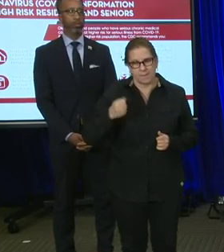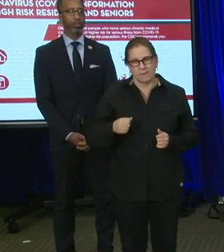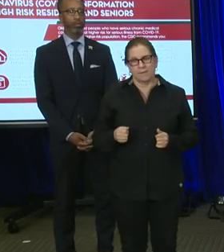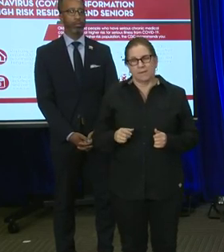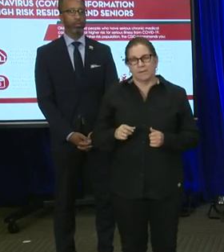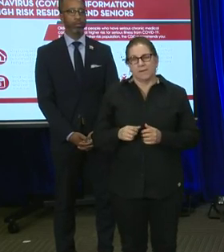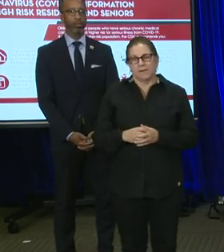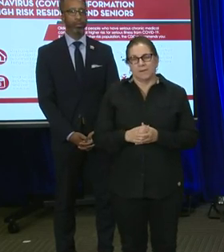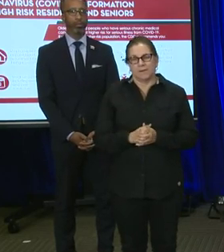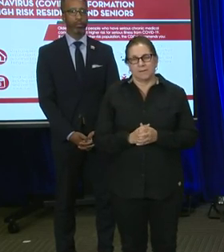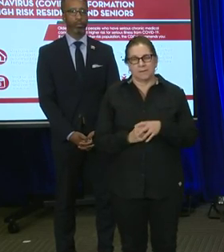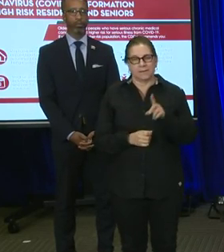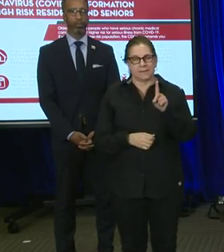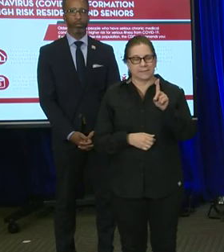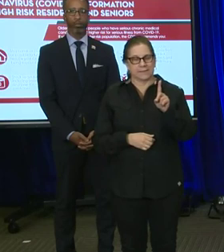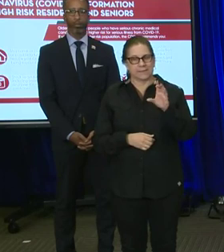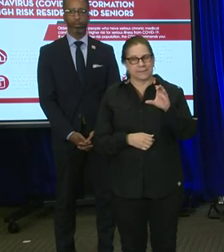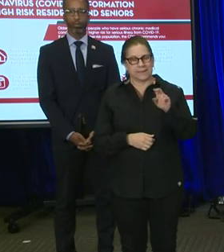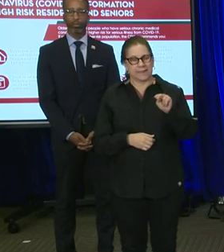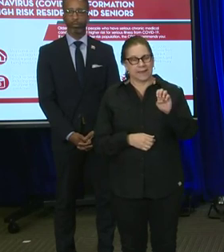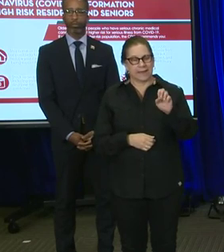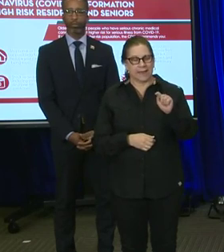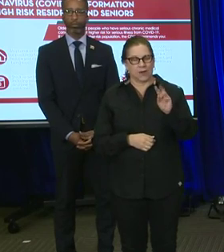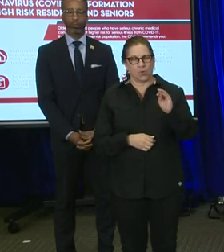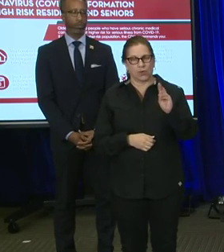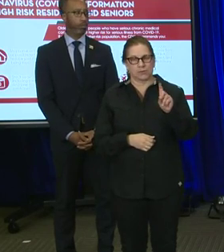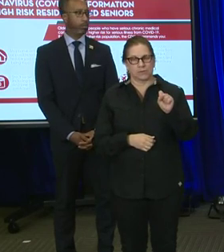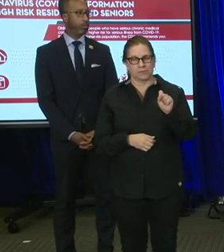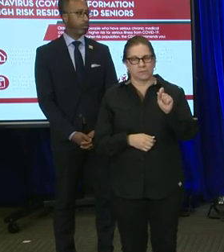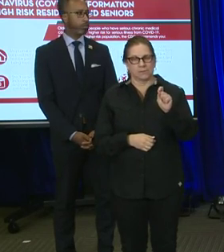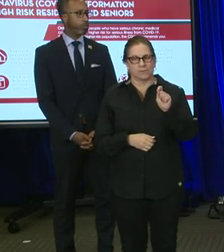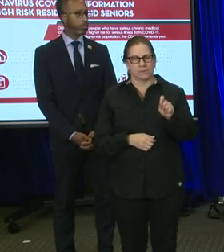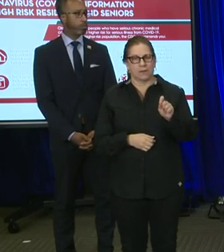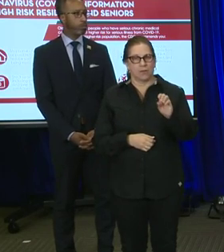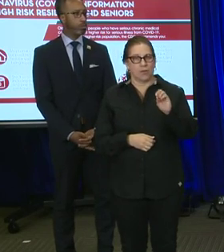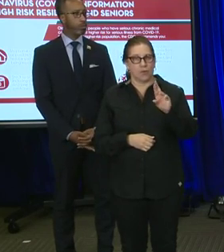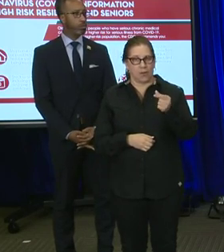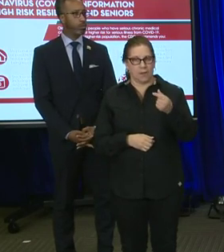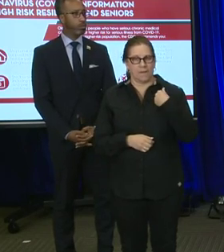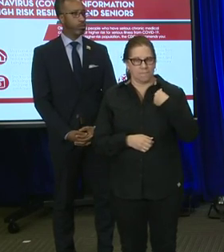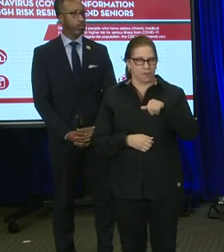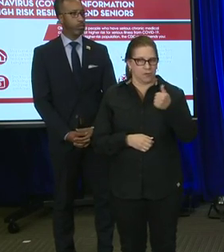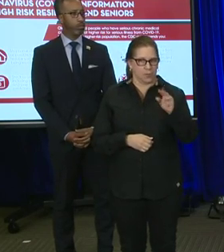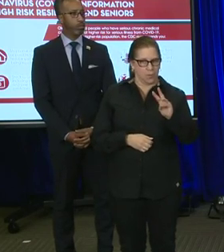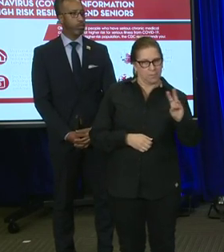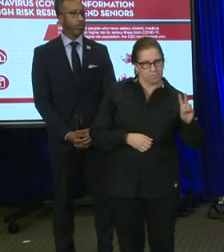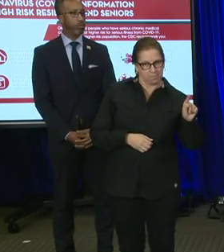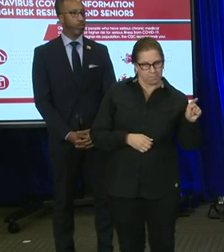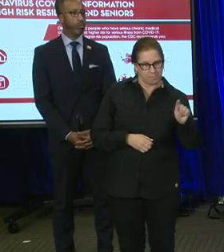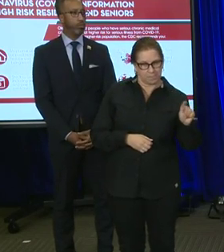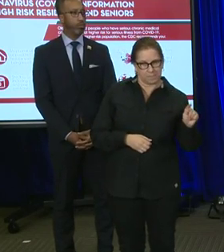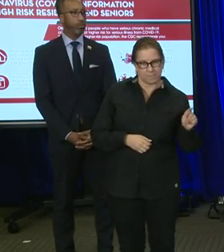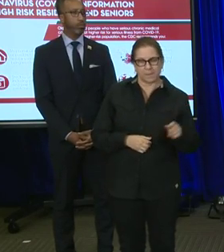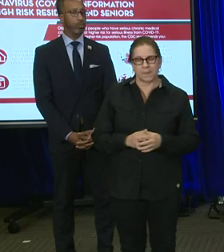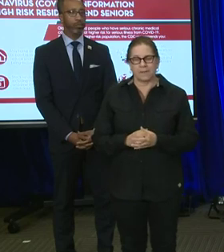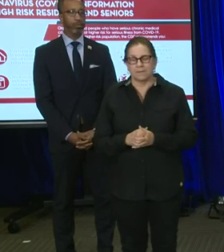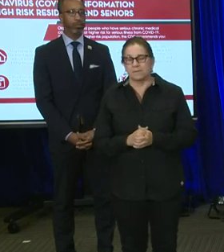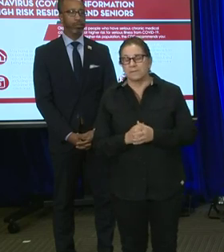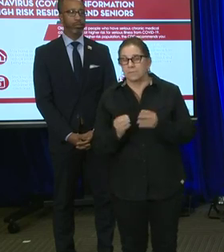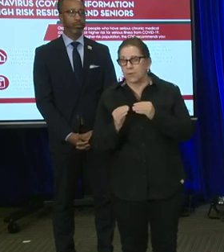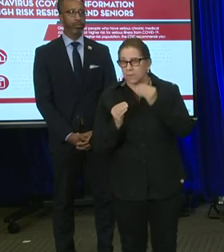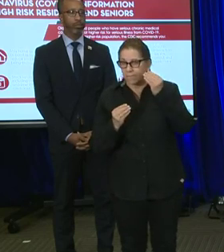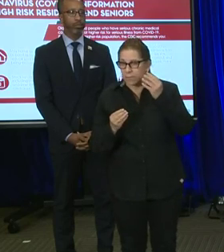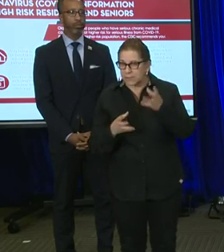dcnetworks.org. For more information on how we can support D.C. workers and D.C. residents, I also encourage you